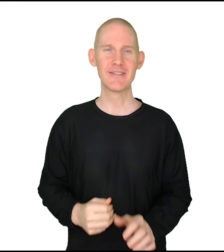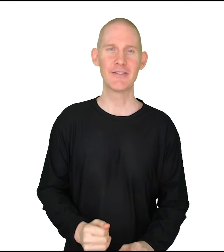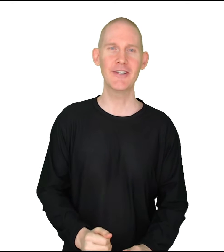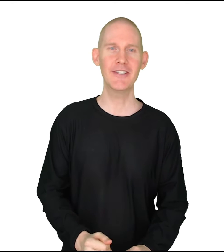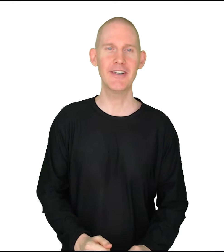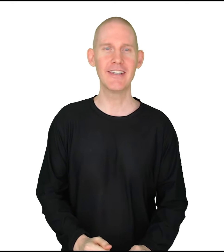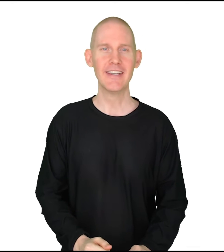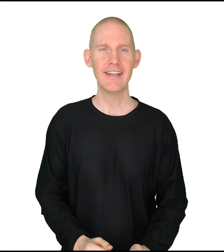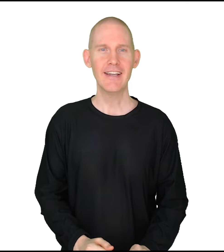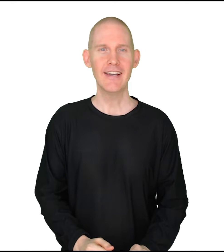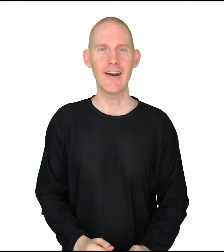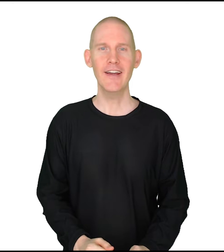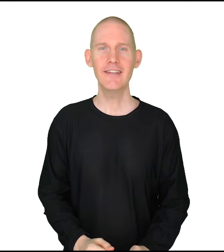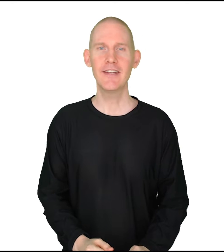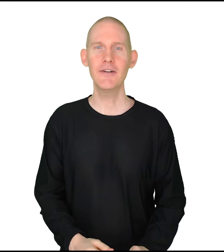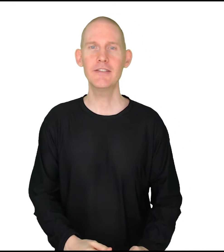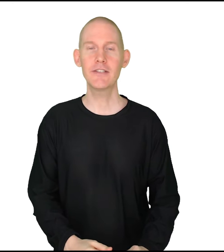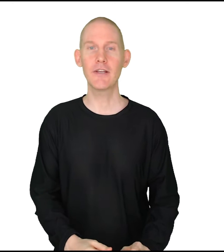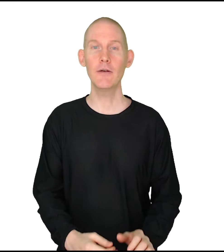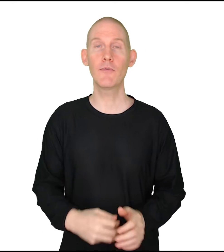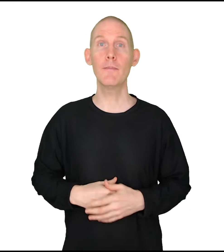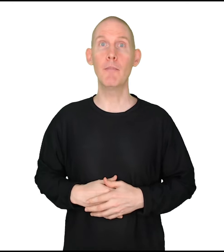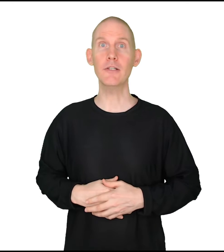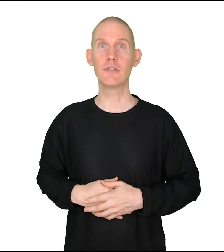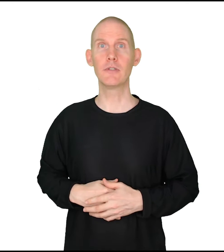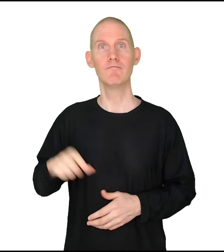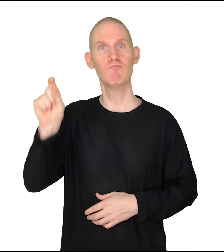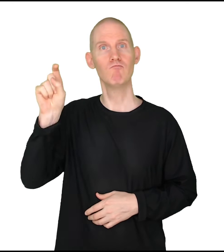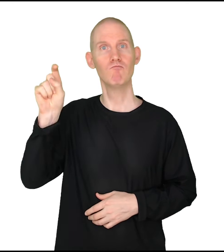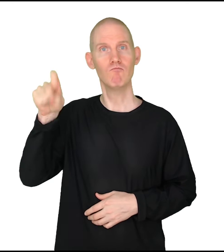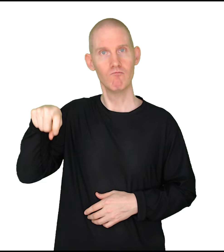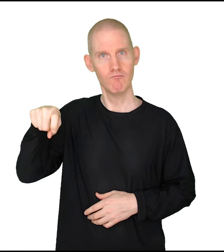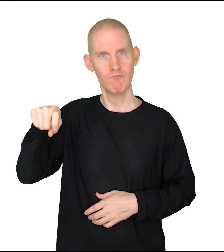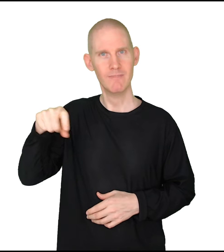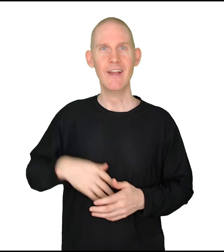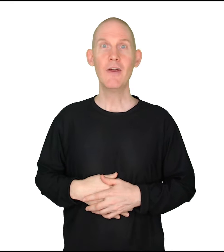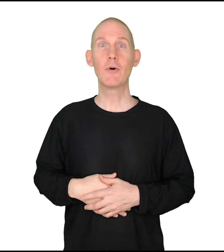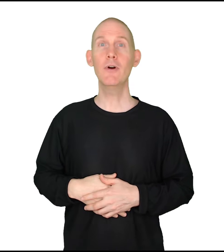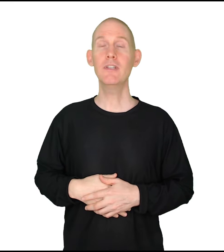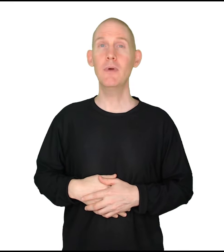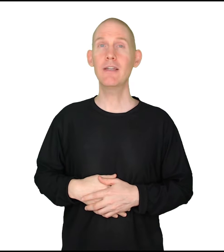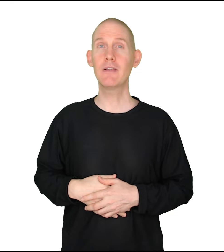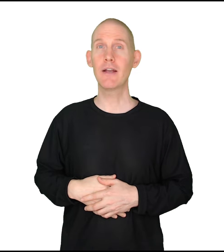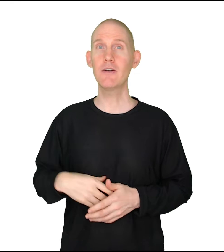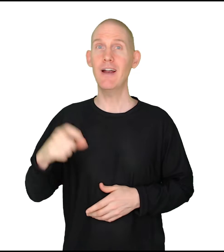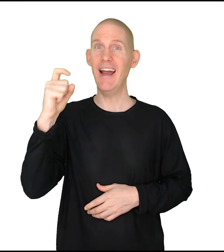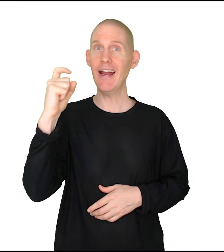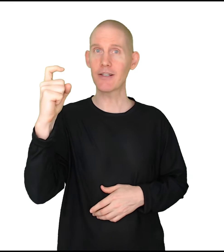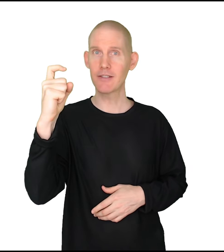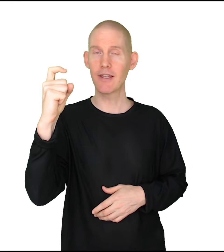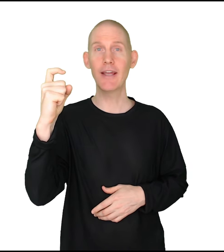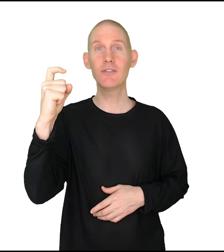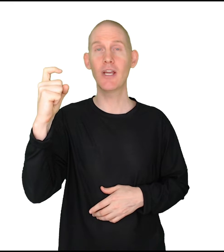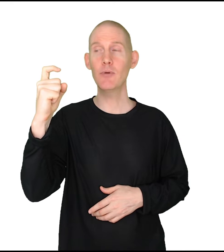Good, good. All right, here is the sign for must. We're going to make the letter X. The hand shape is